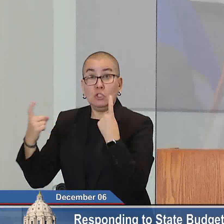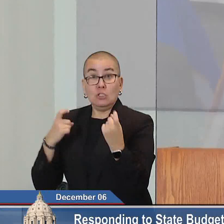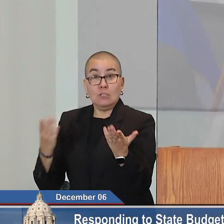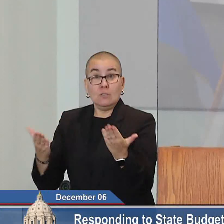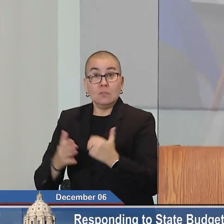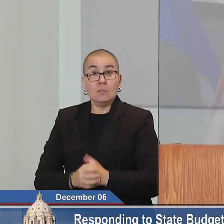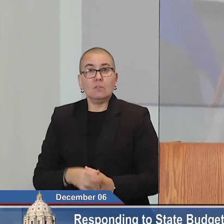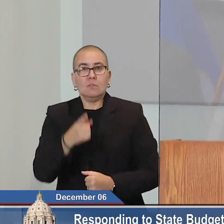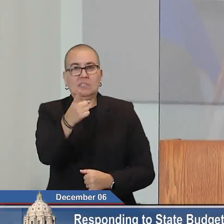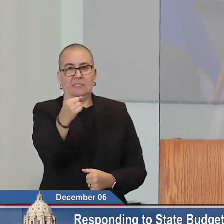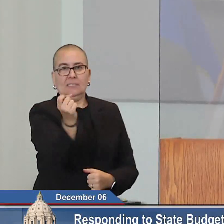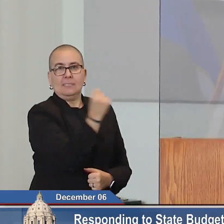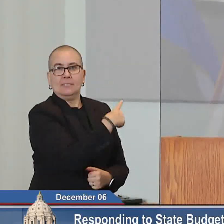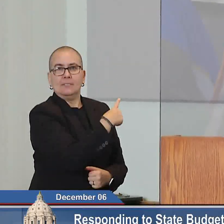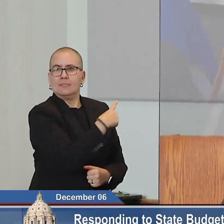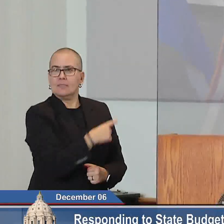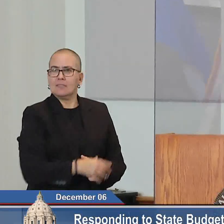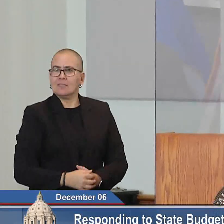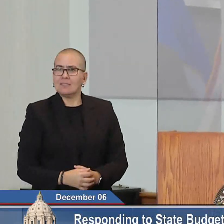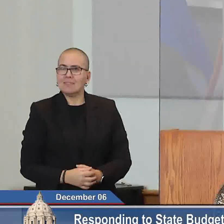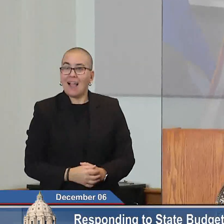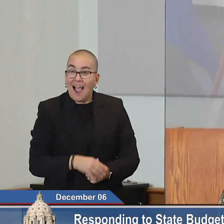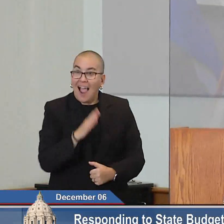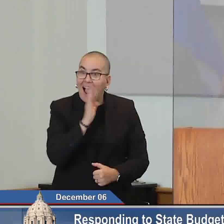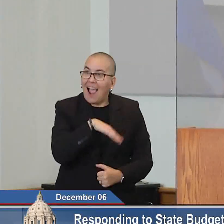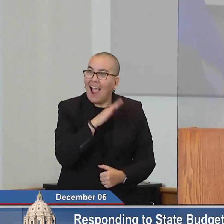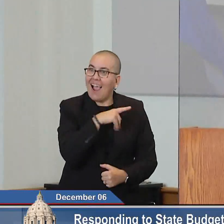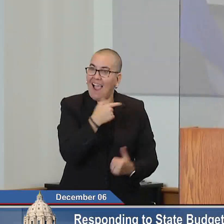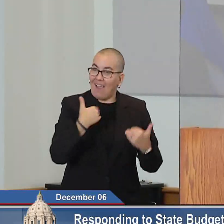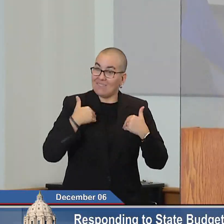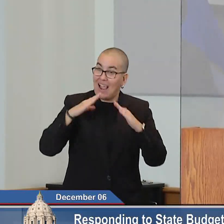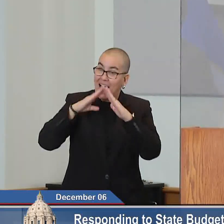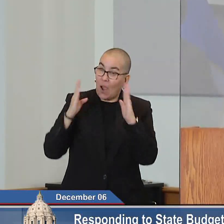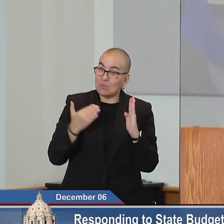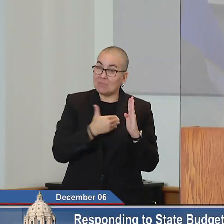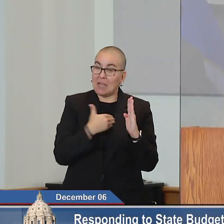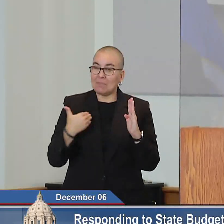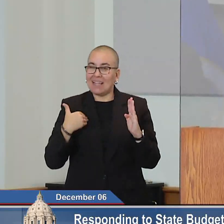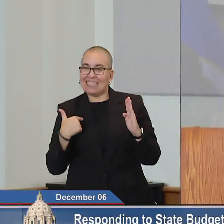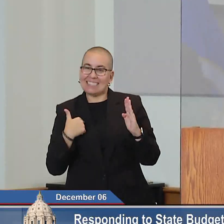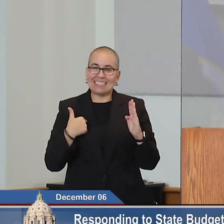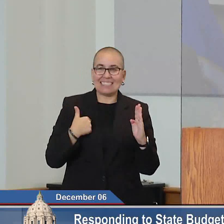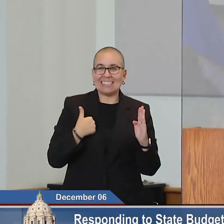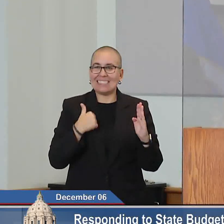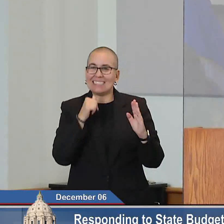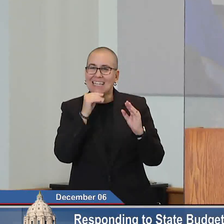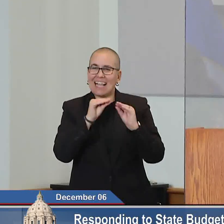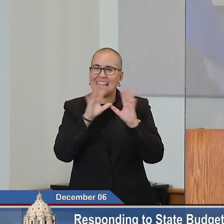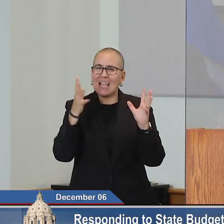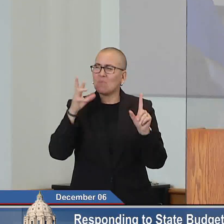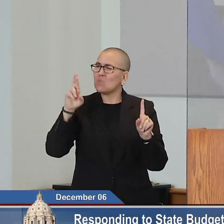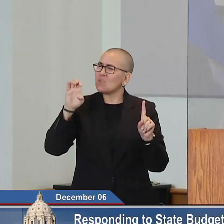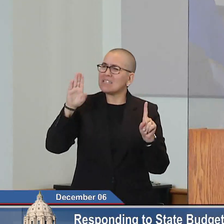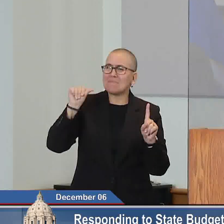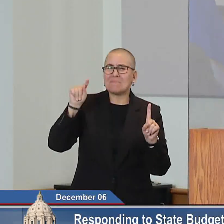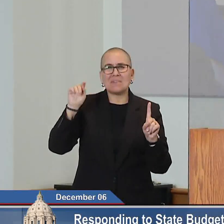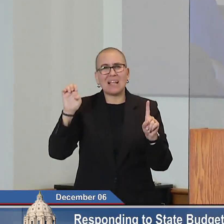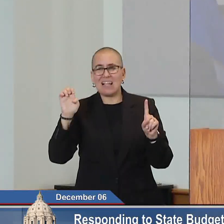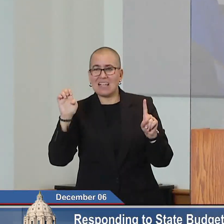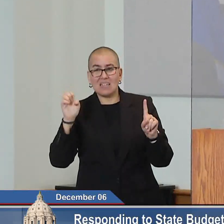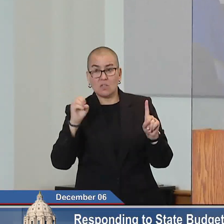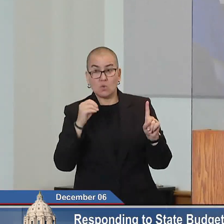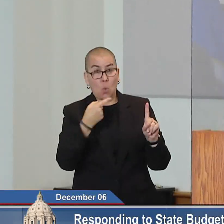Since we have a House member up there, the House was a little lukewarm about rebate checks. The Governor made it clear he wants them quickly. Have Democrats in the legislature